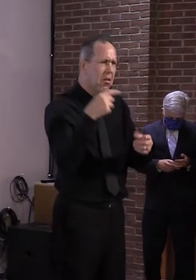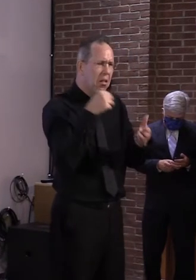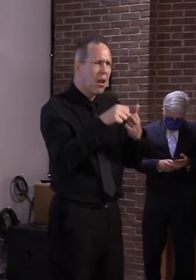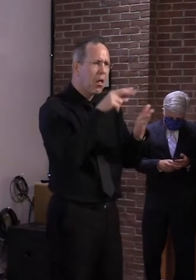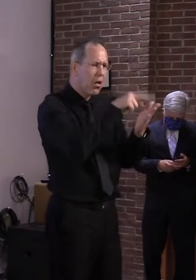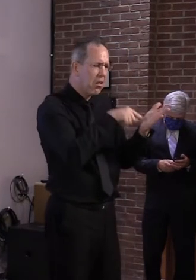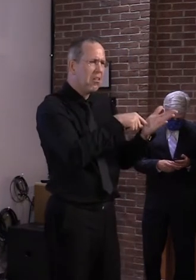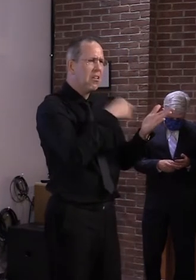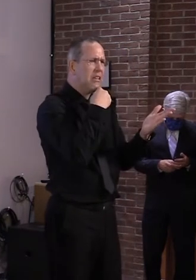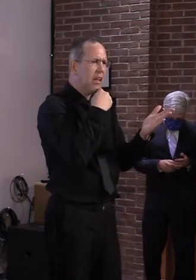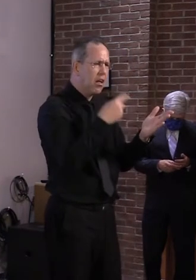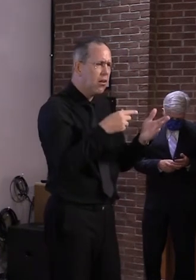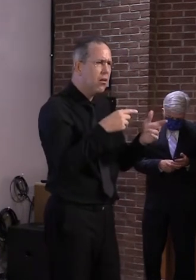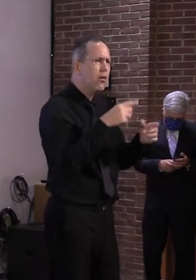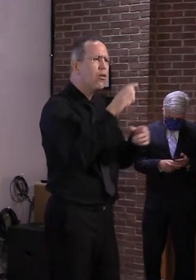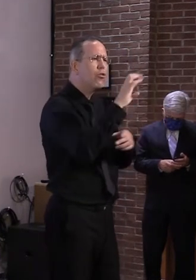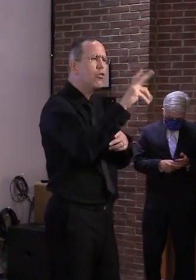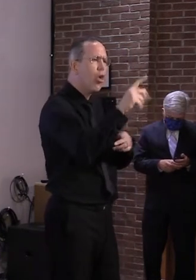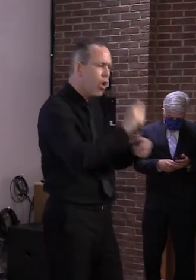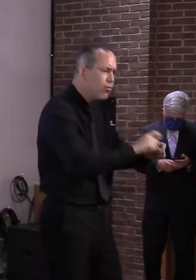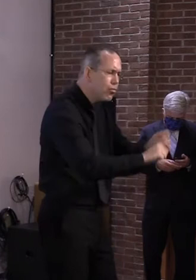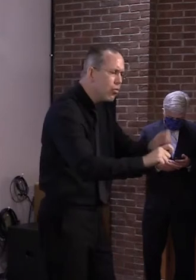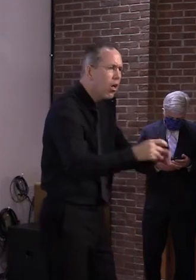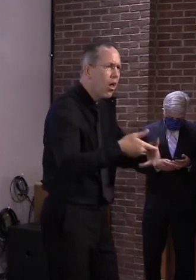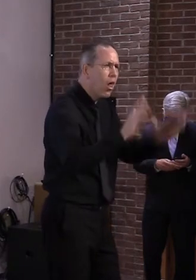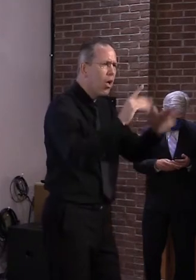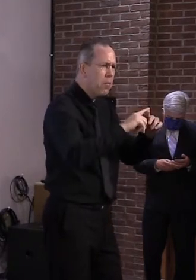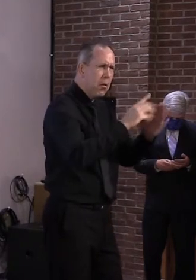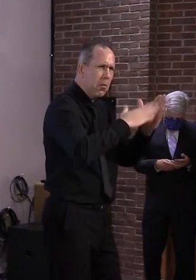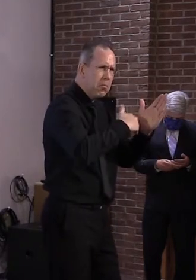chalk. Yeah, you know, it's interesting. I've